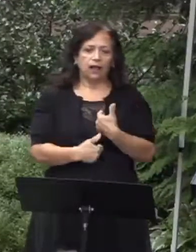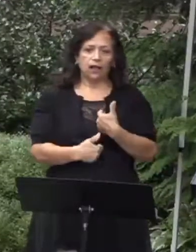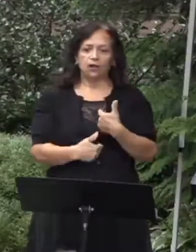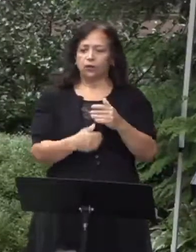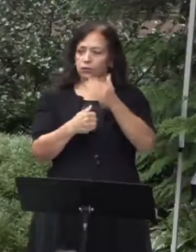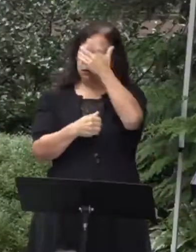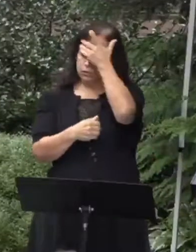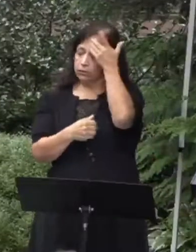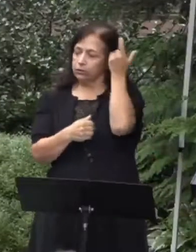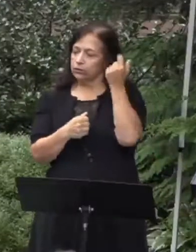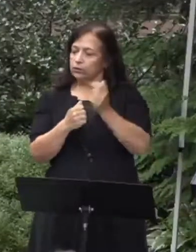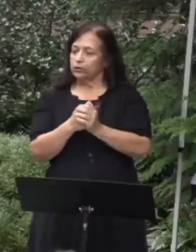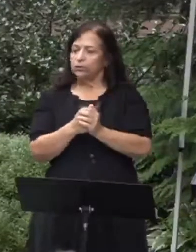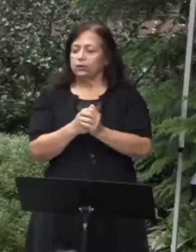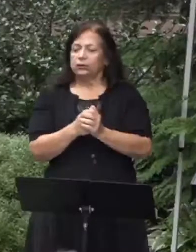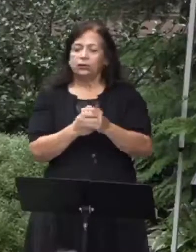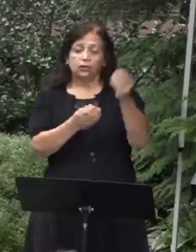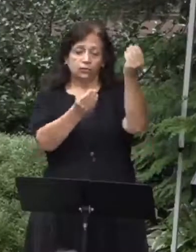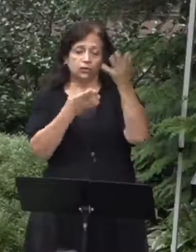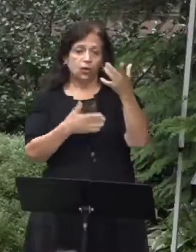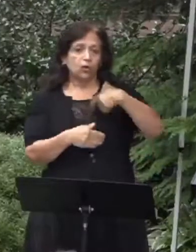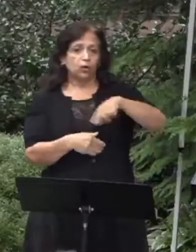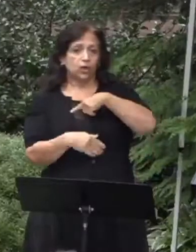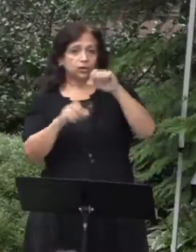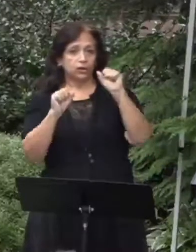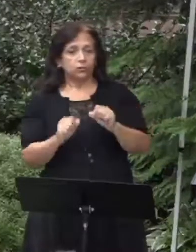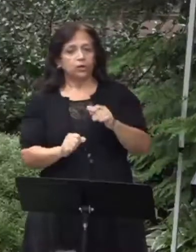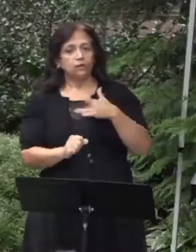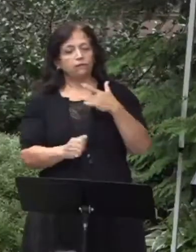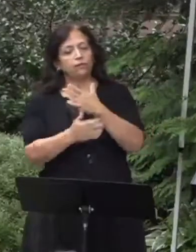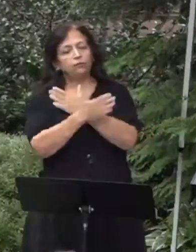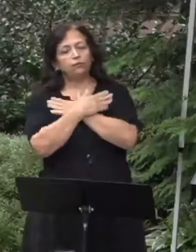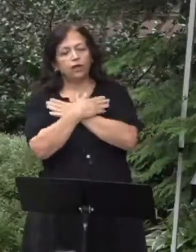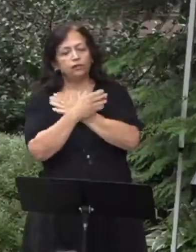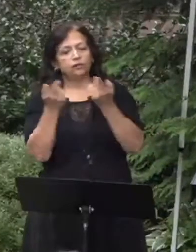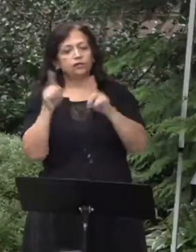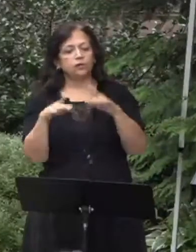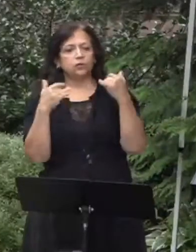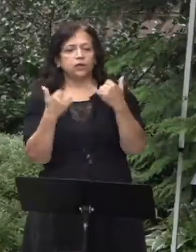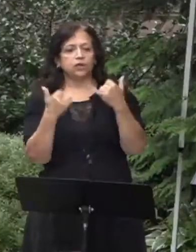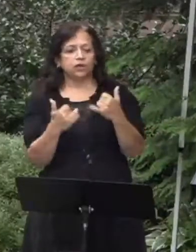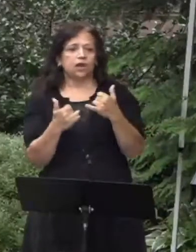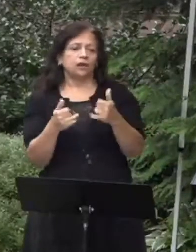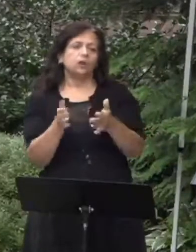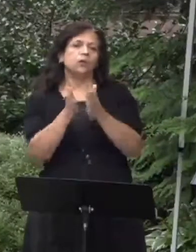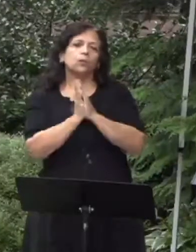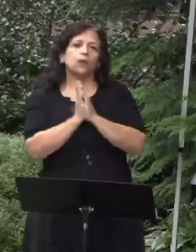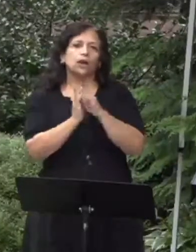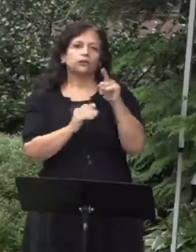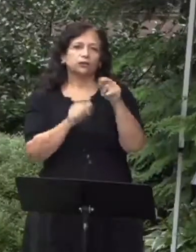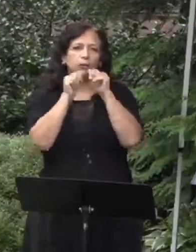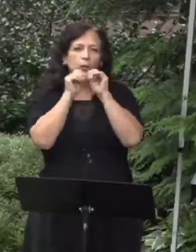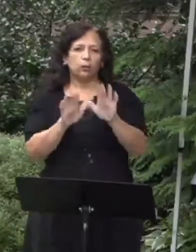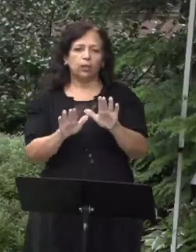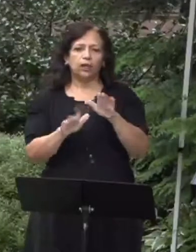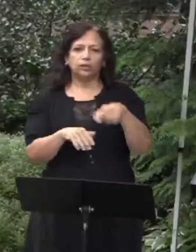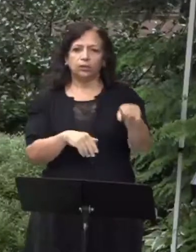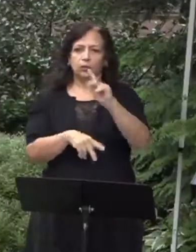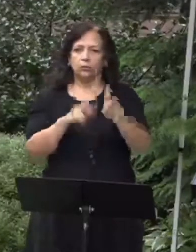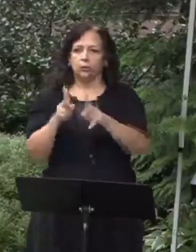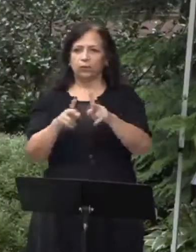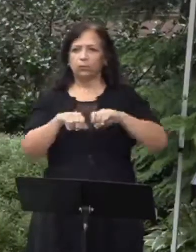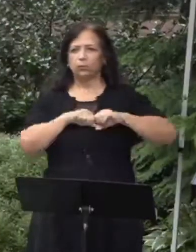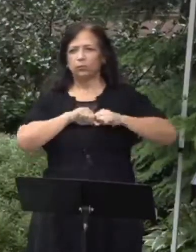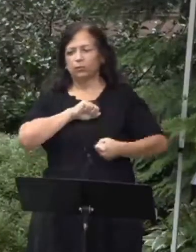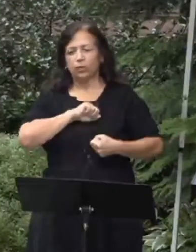burdened. You have told us that we can find rest. So today we ask that you would bless those whose hearts